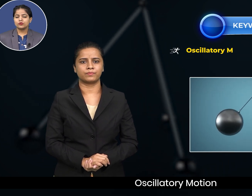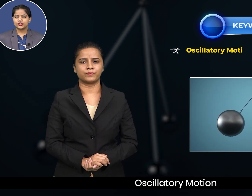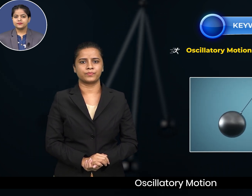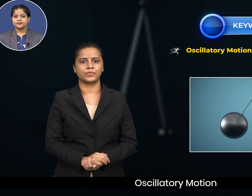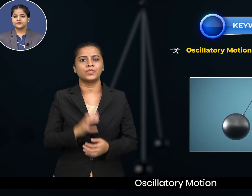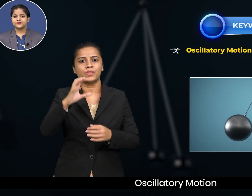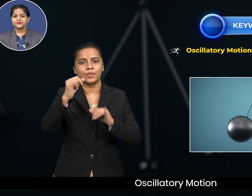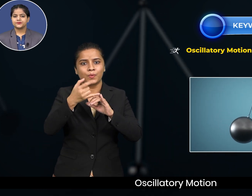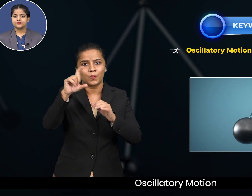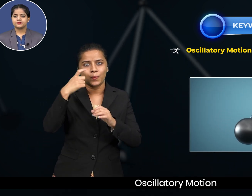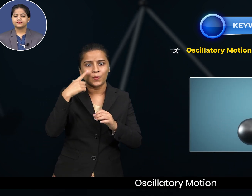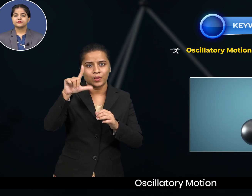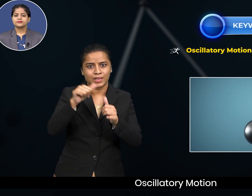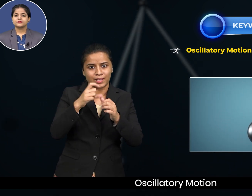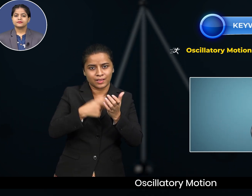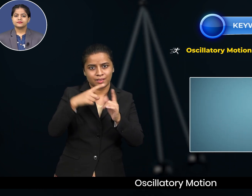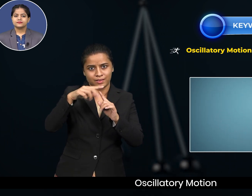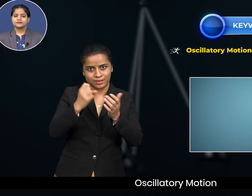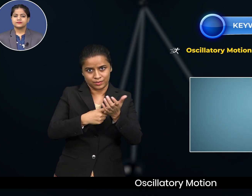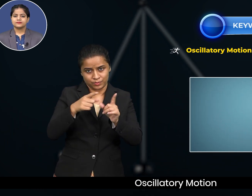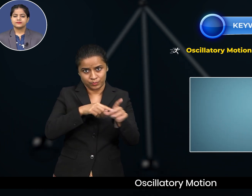Oscillatory motion,